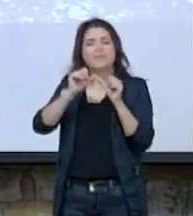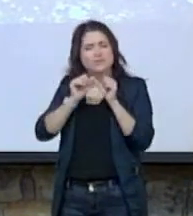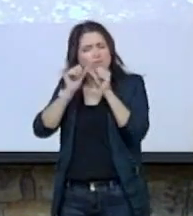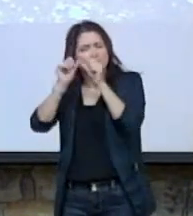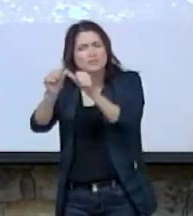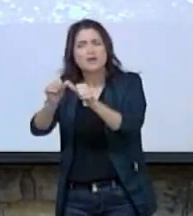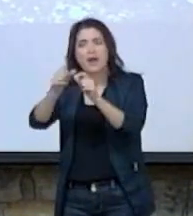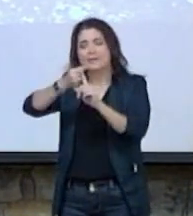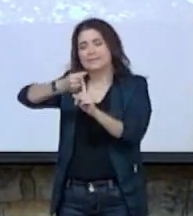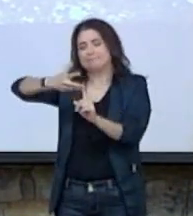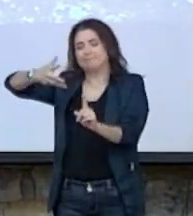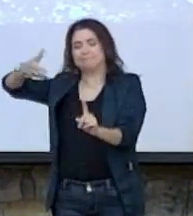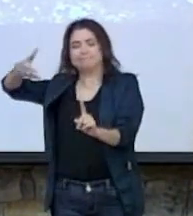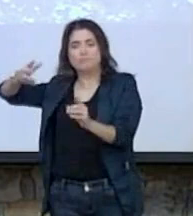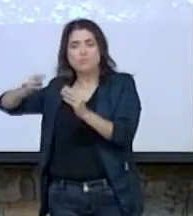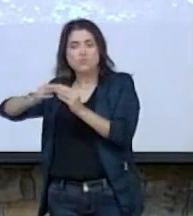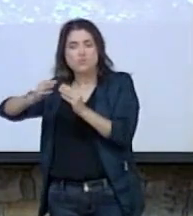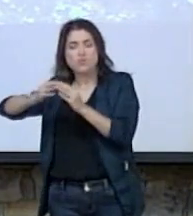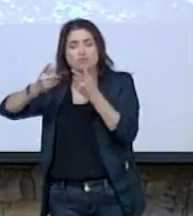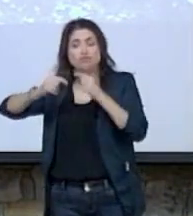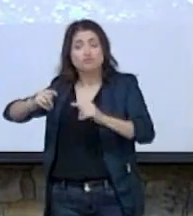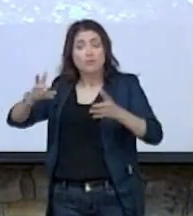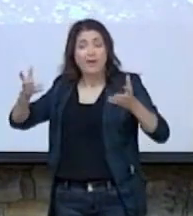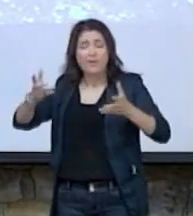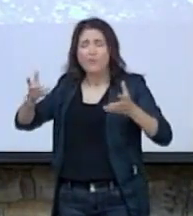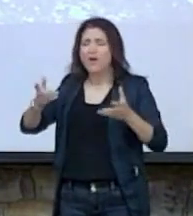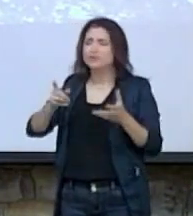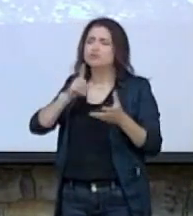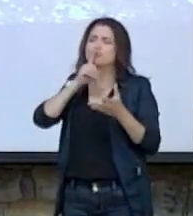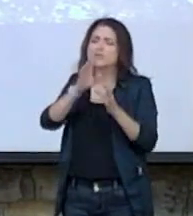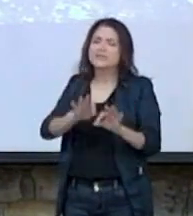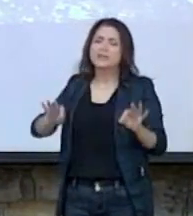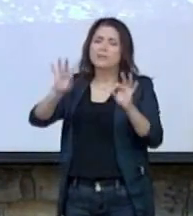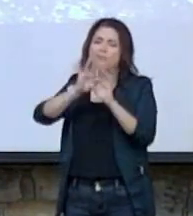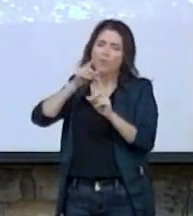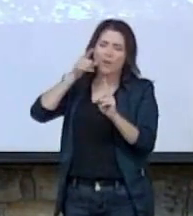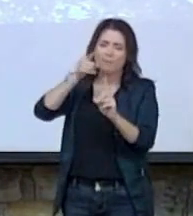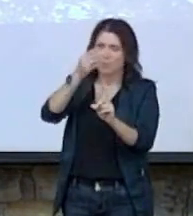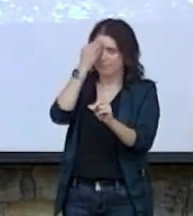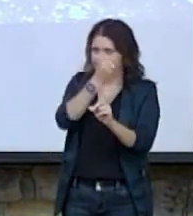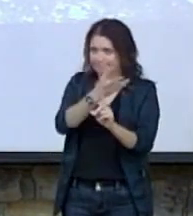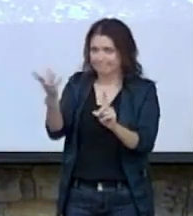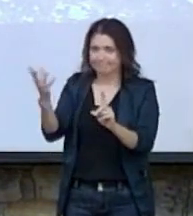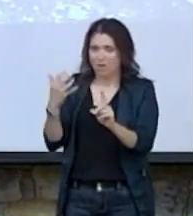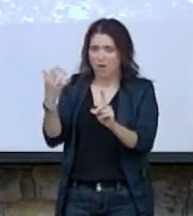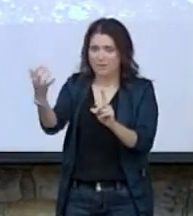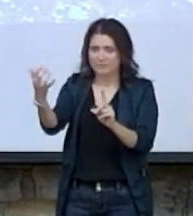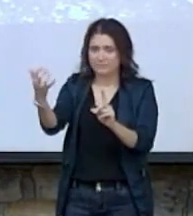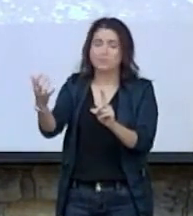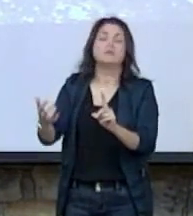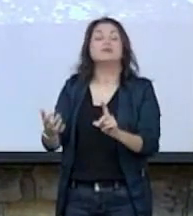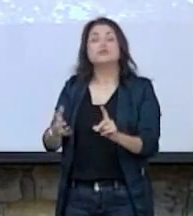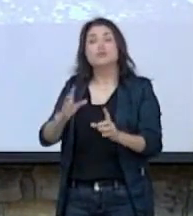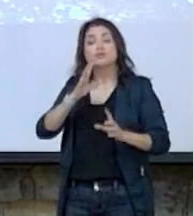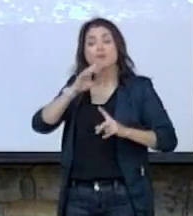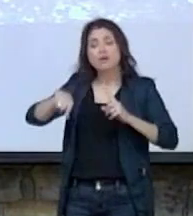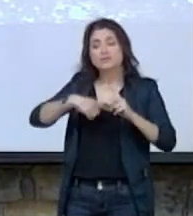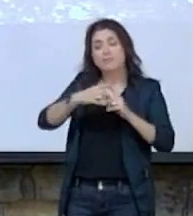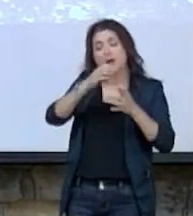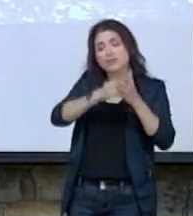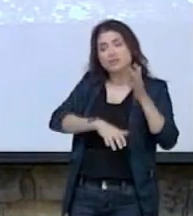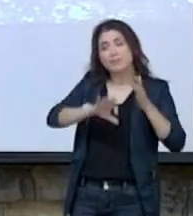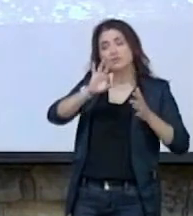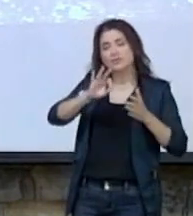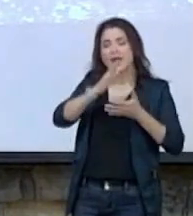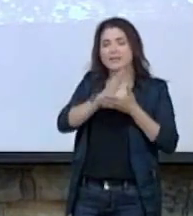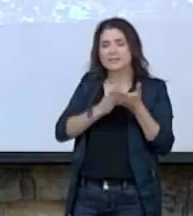expand upon this to try to make a really important point to this audience. So he talks about in chapter 9 some